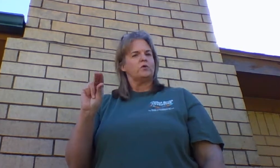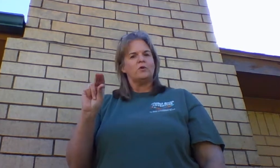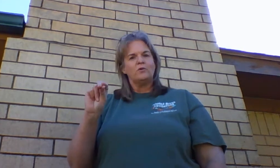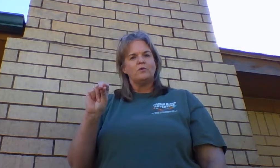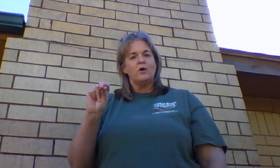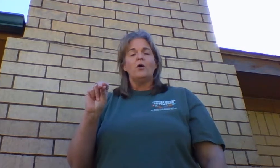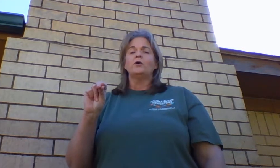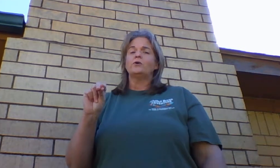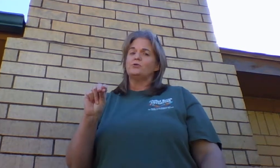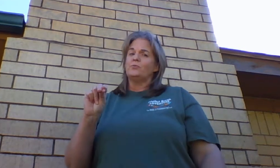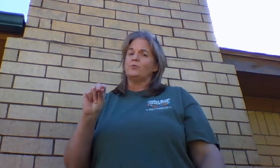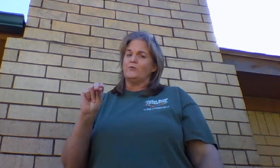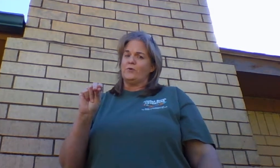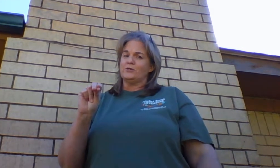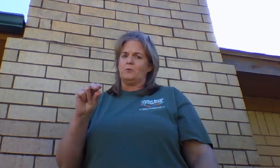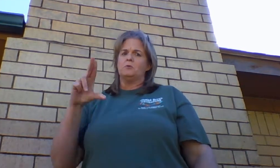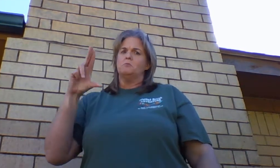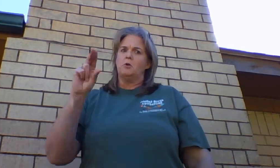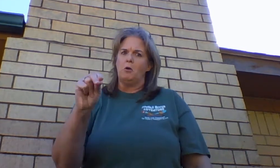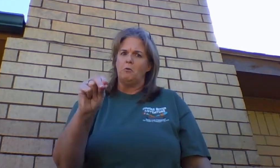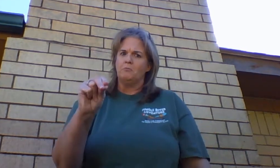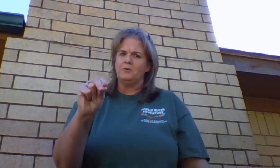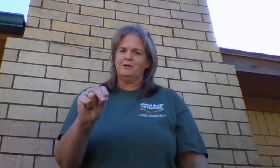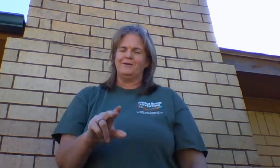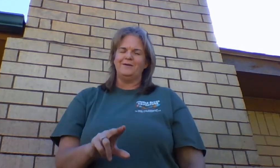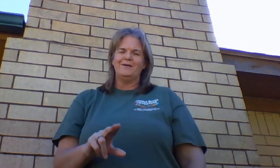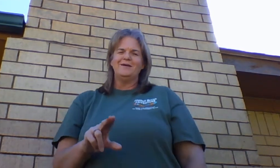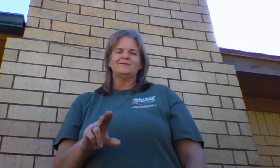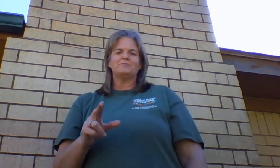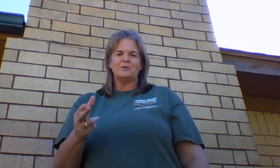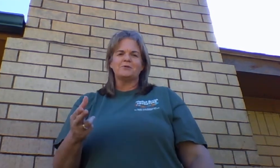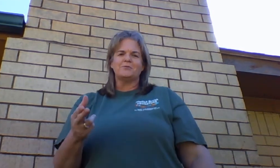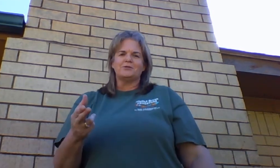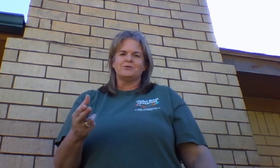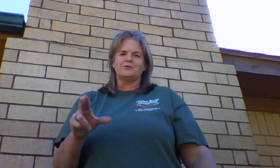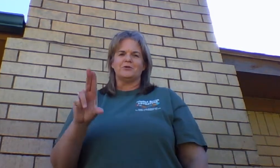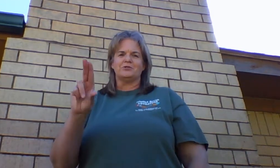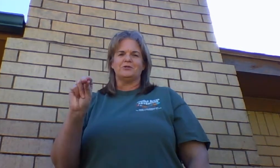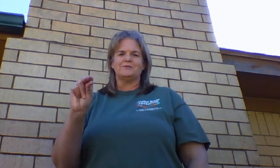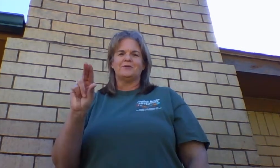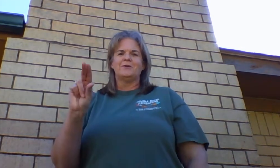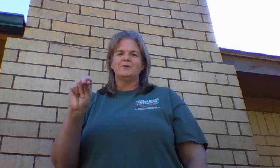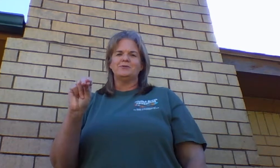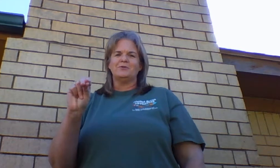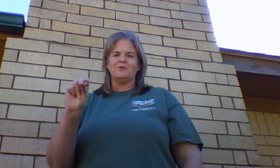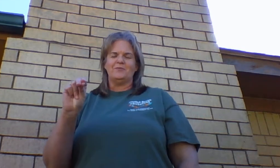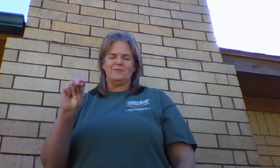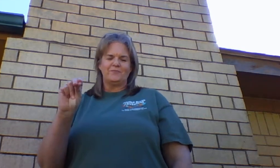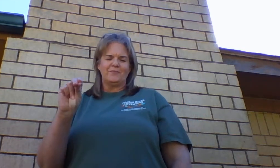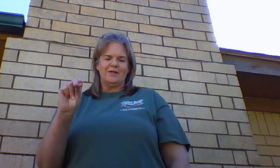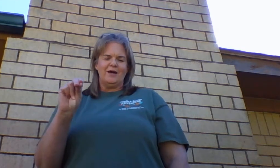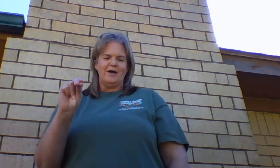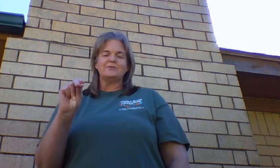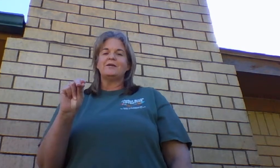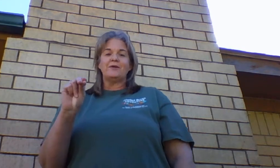no. Or you can do it pretty forceful. No. Depending on what the situation is. So no. Same thing with